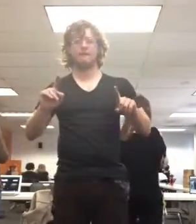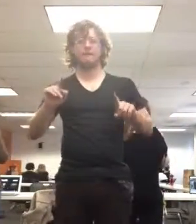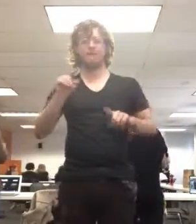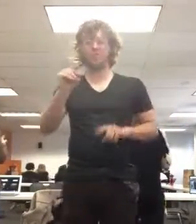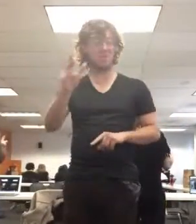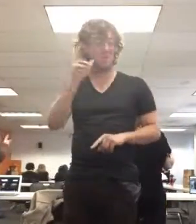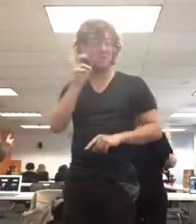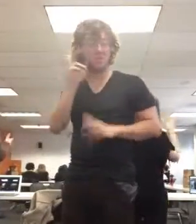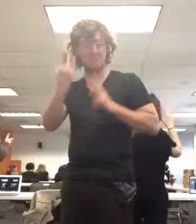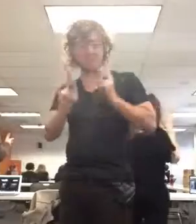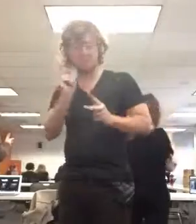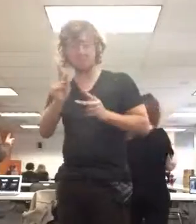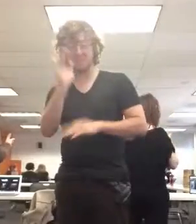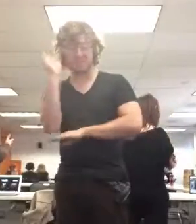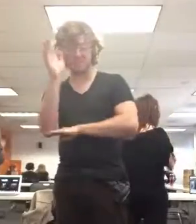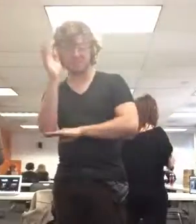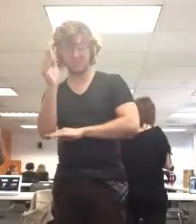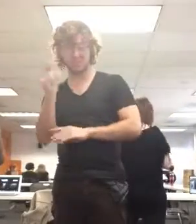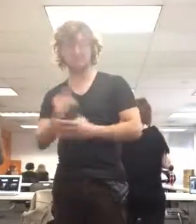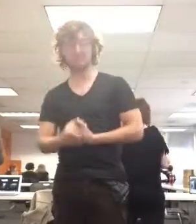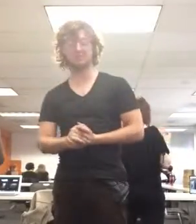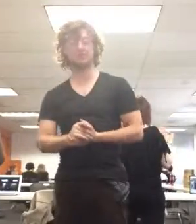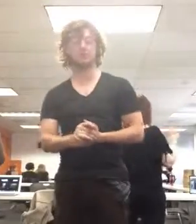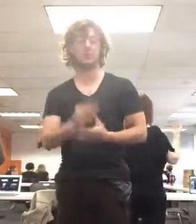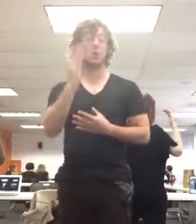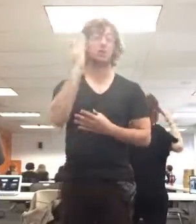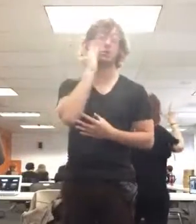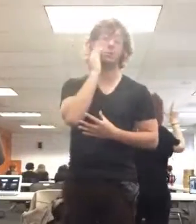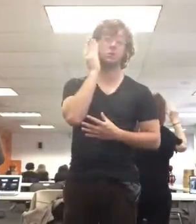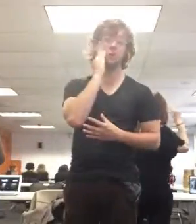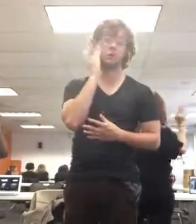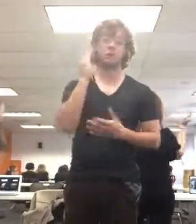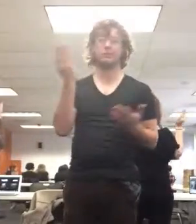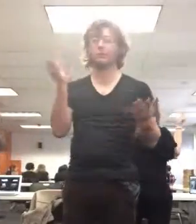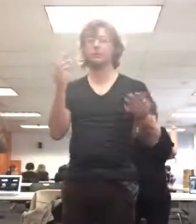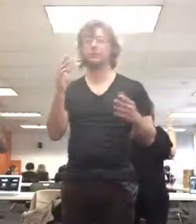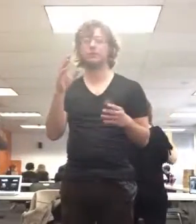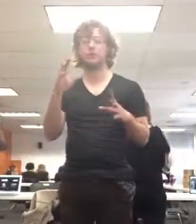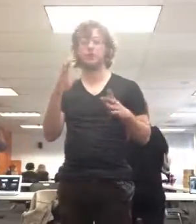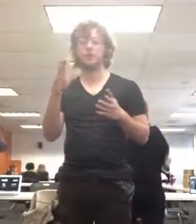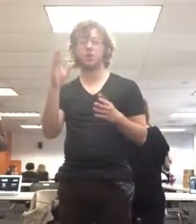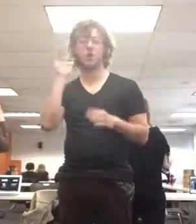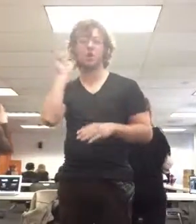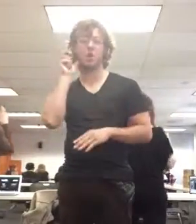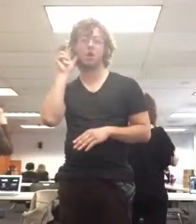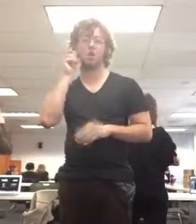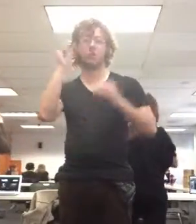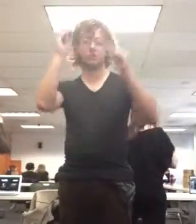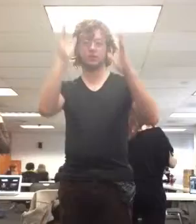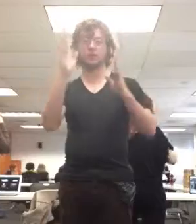speak before. You've listened to lectures a million times. How many times do you tally mark every time the teacher